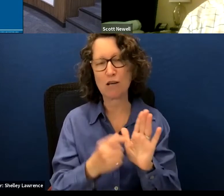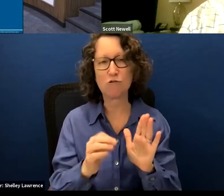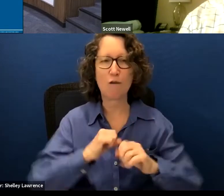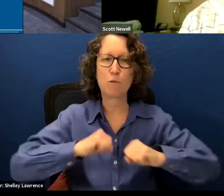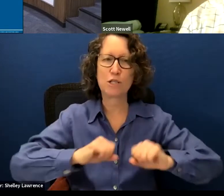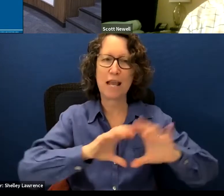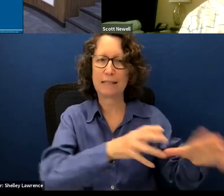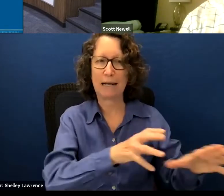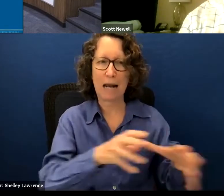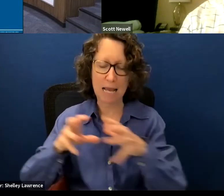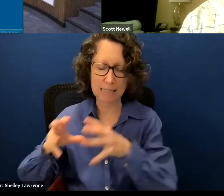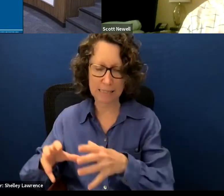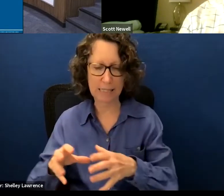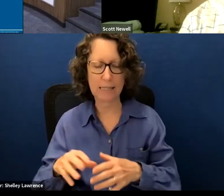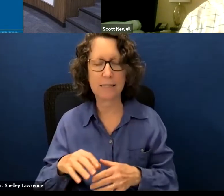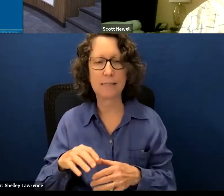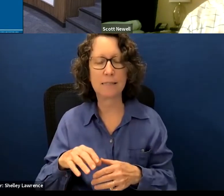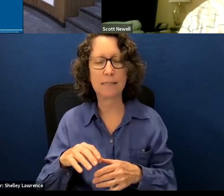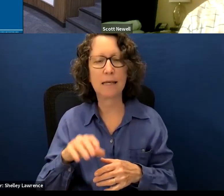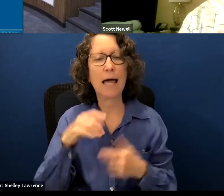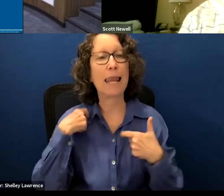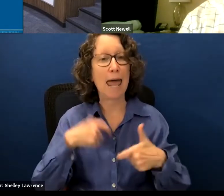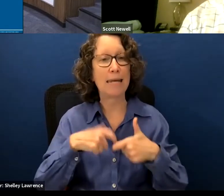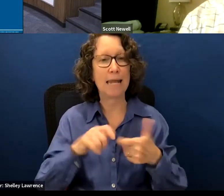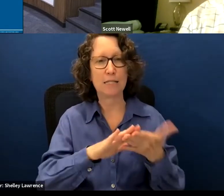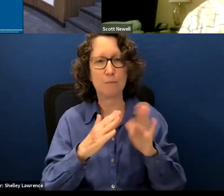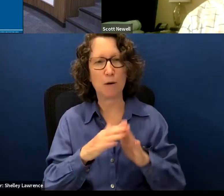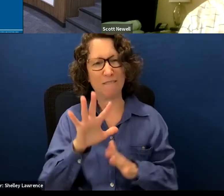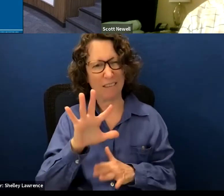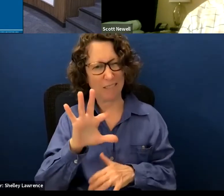protected classes. The Latinx community is